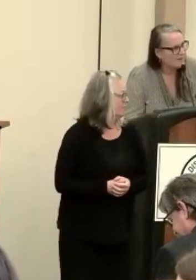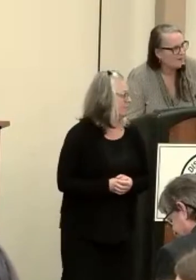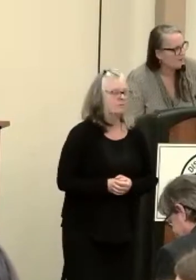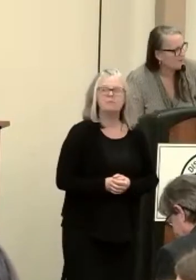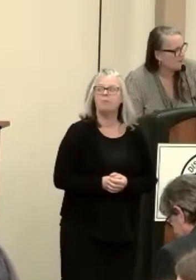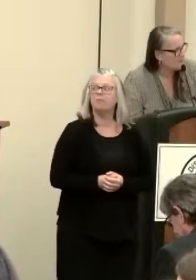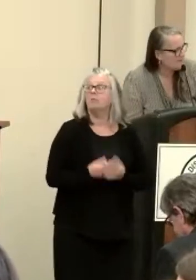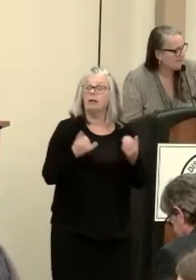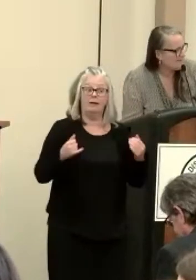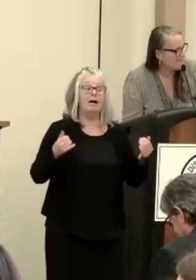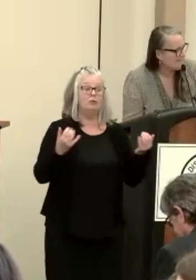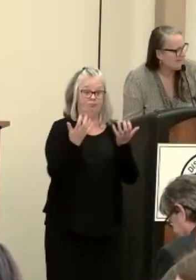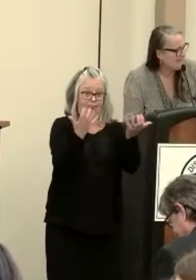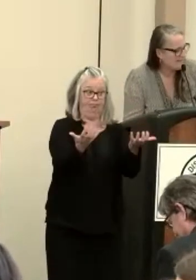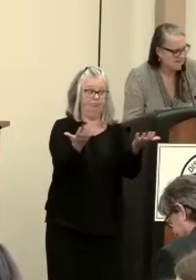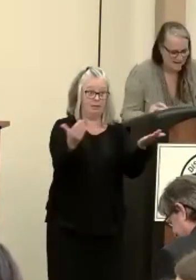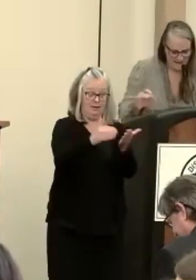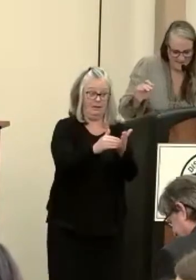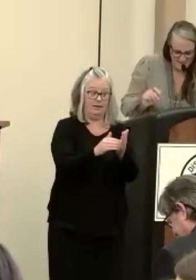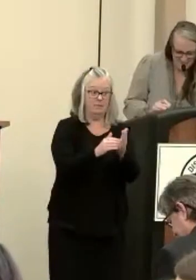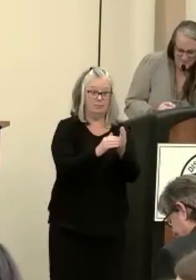Now that we're regrouped